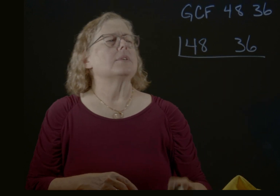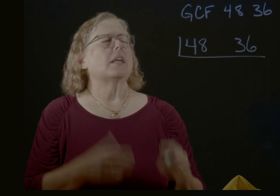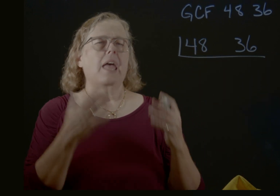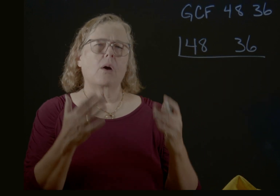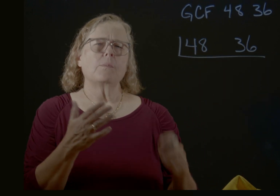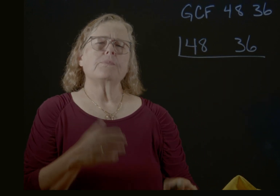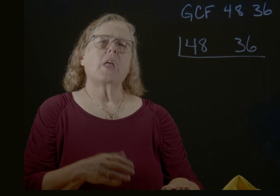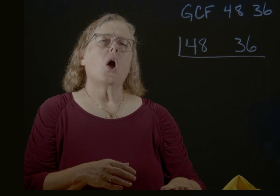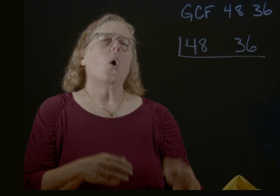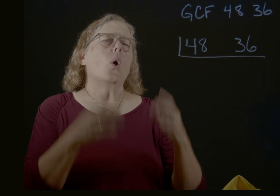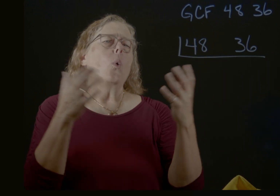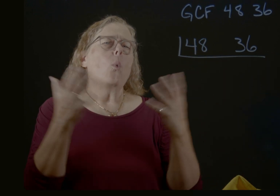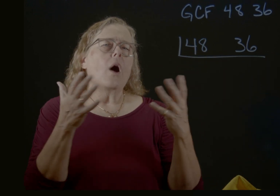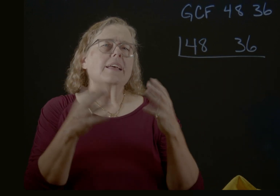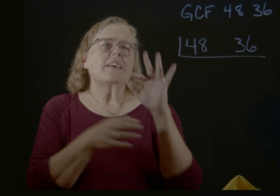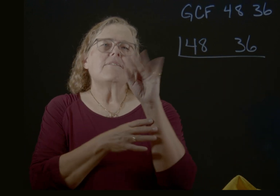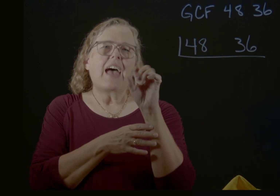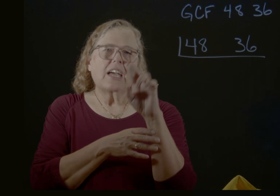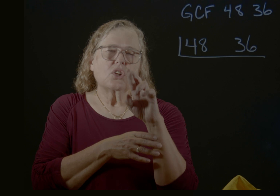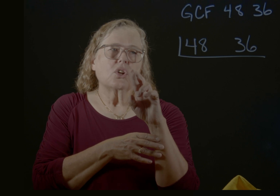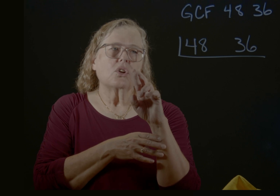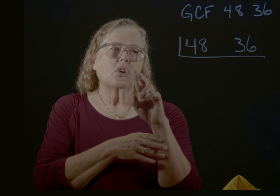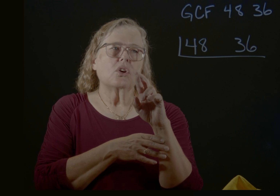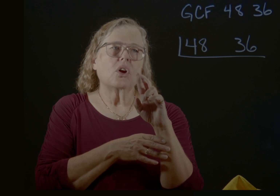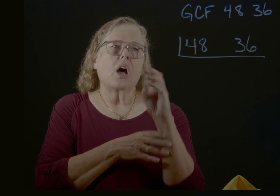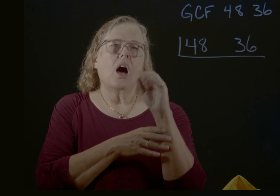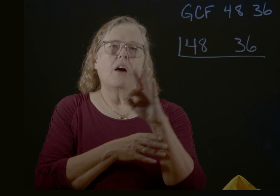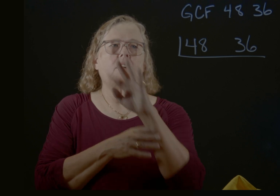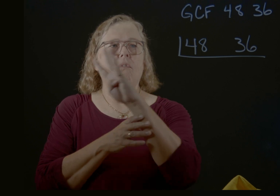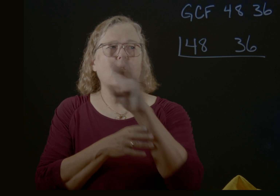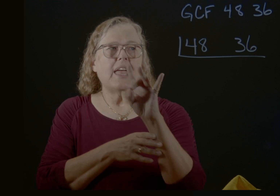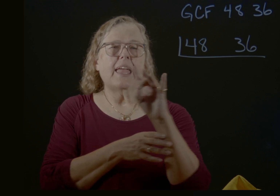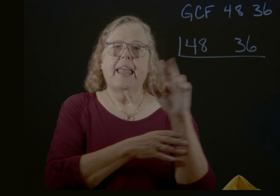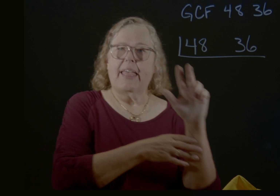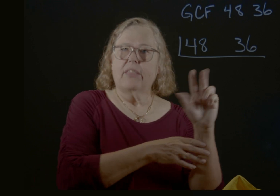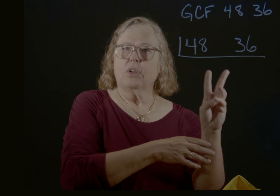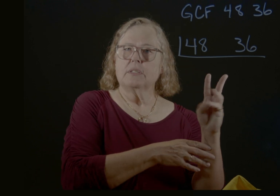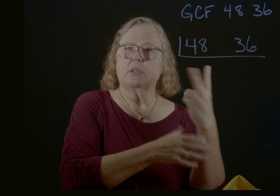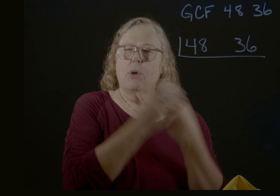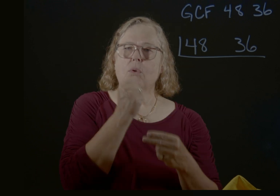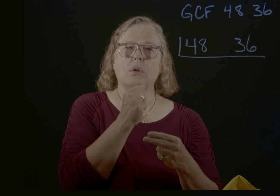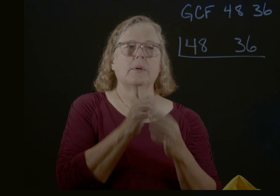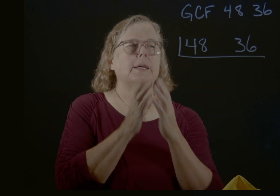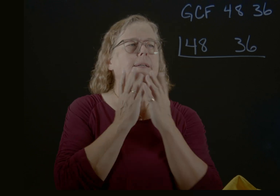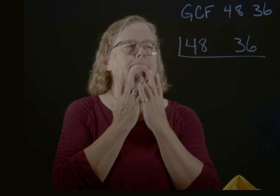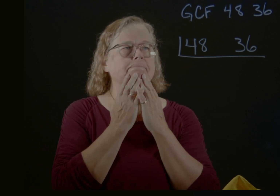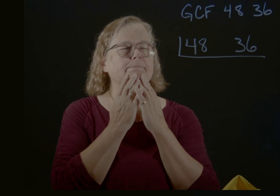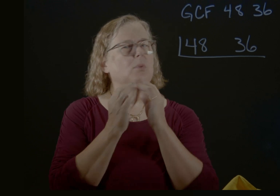All right, so now, what is a factor of 48 and 36? Both of them. Well, we